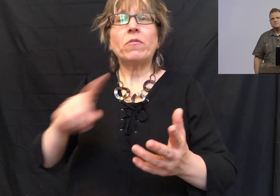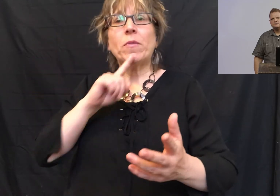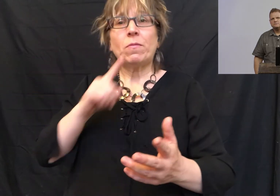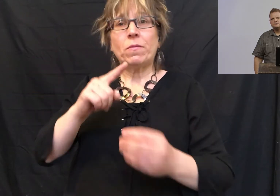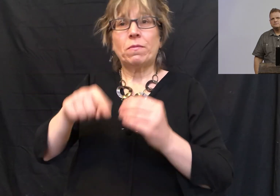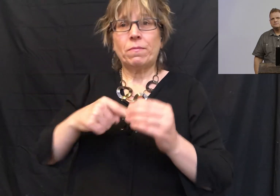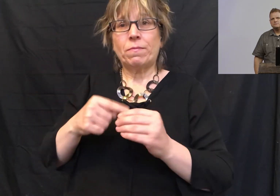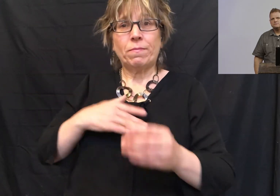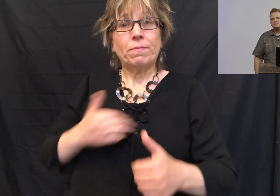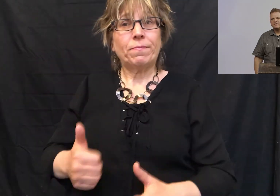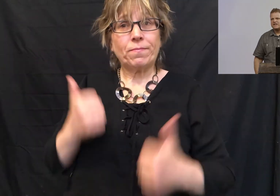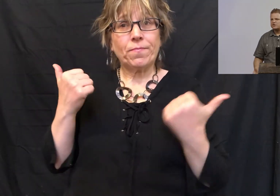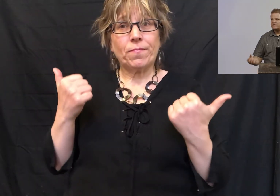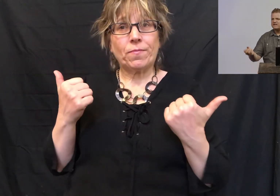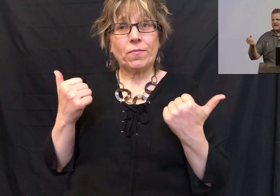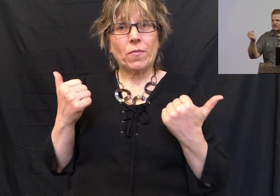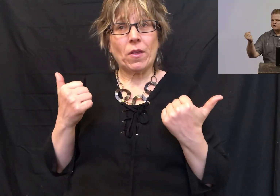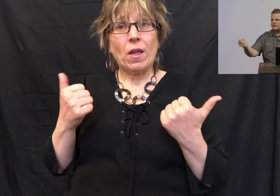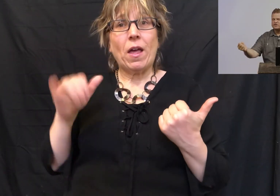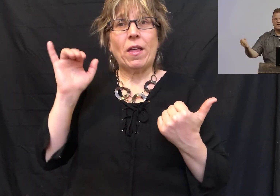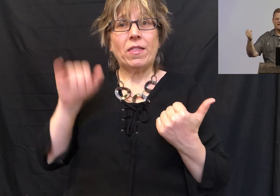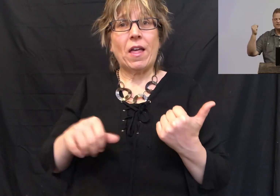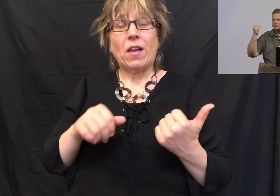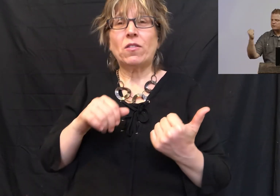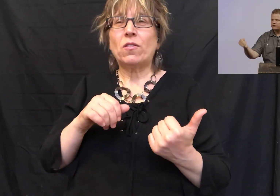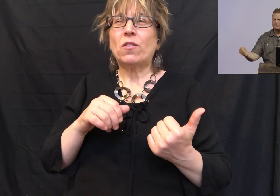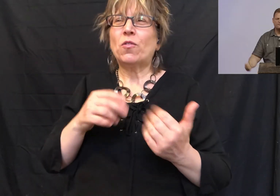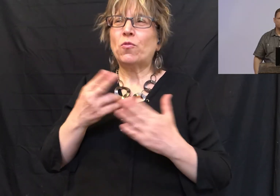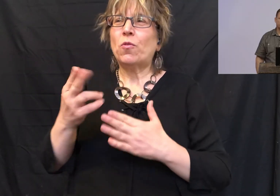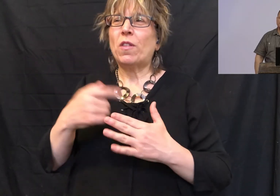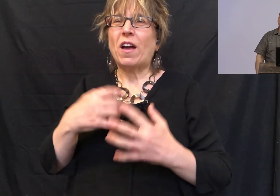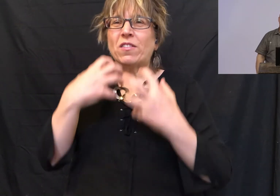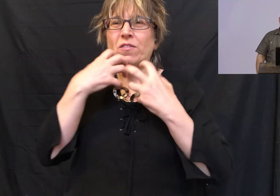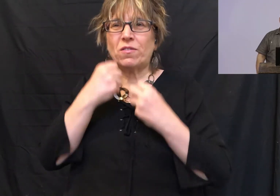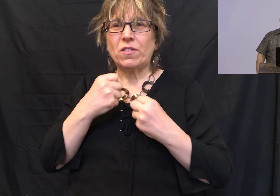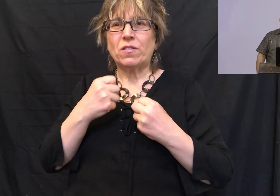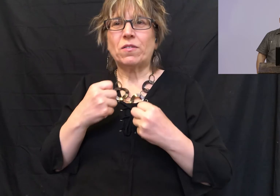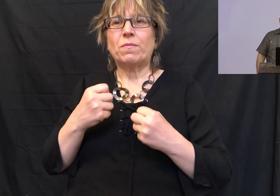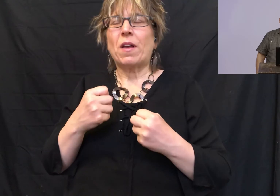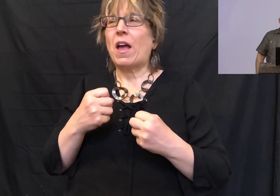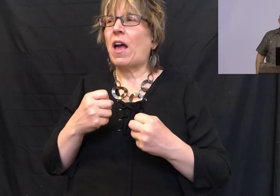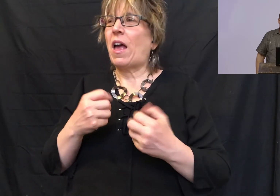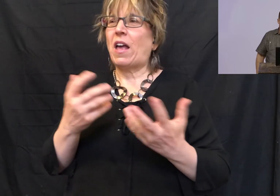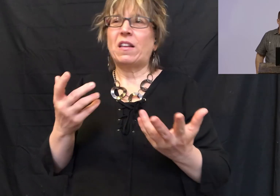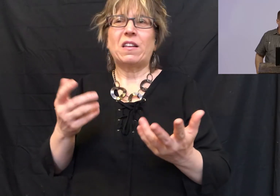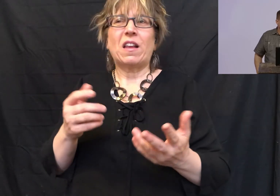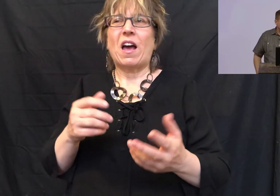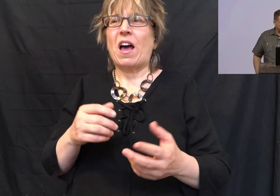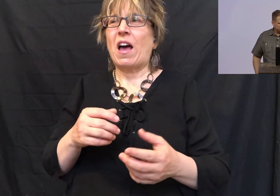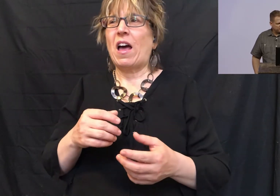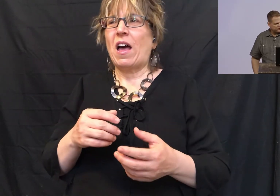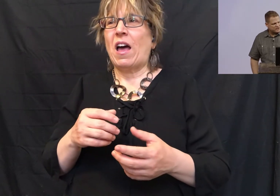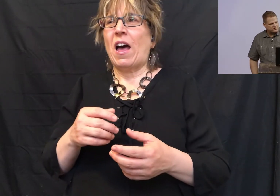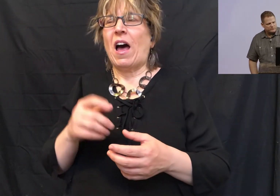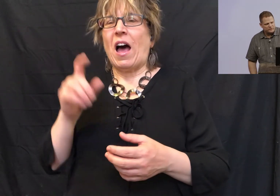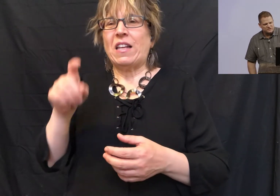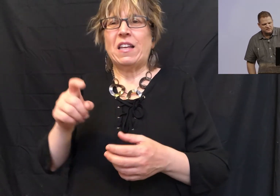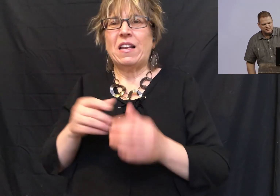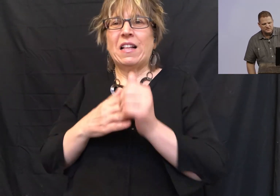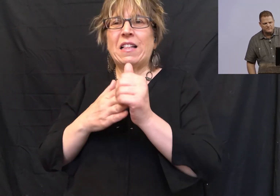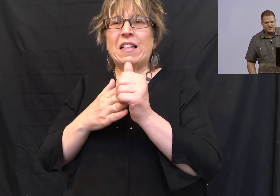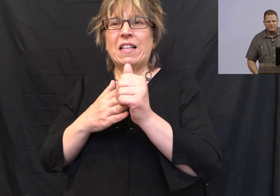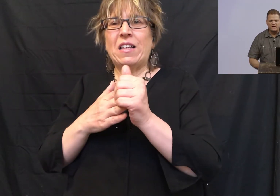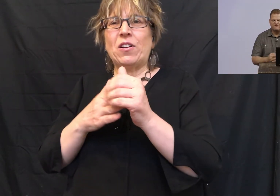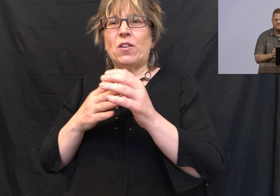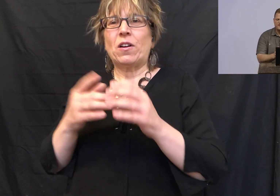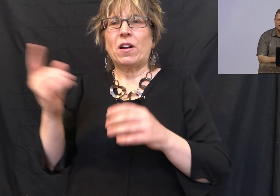life." And I treat that, I treasure that. I don't treat it flippantly. I had a leader, one of our leaders, come to me recently